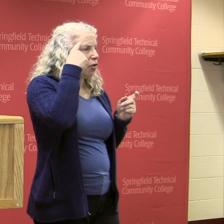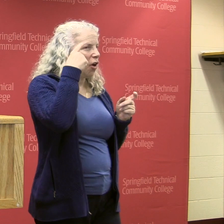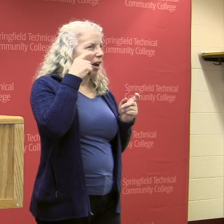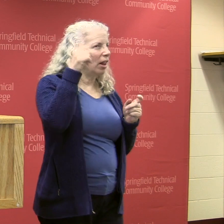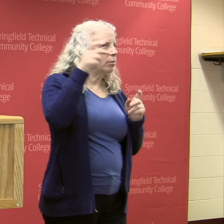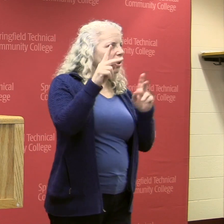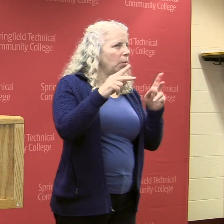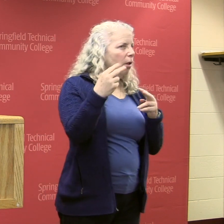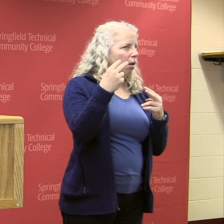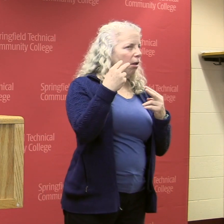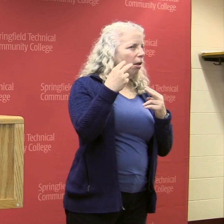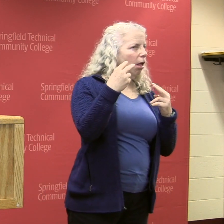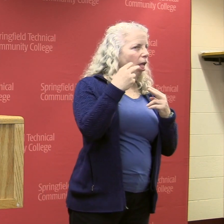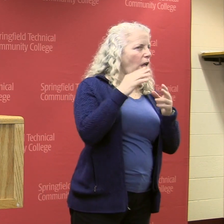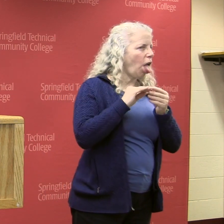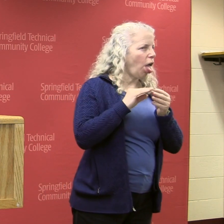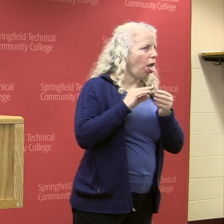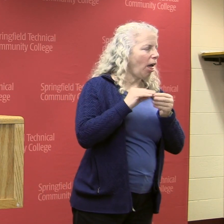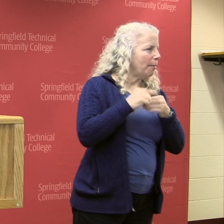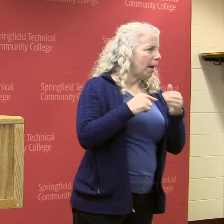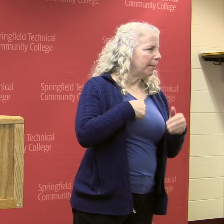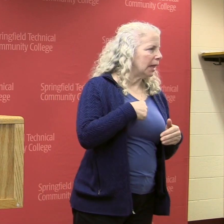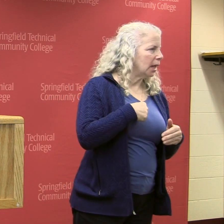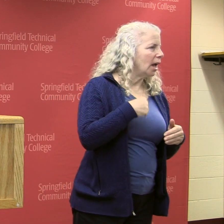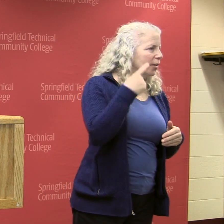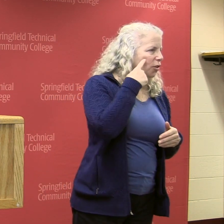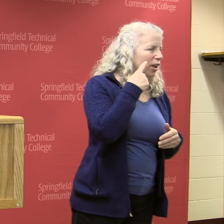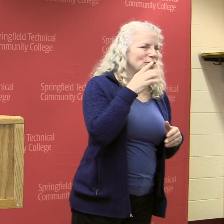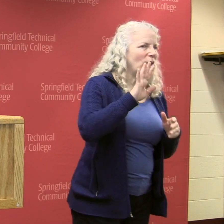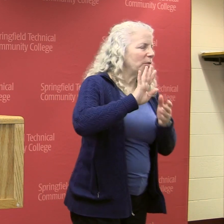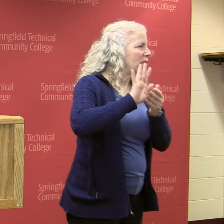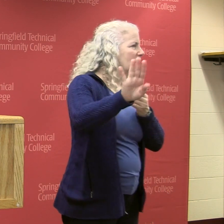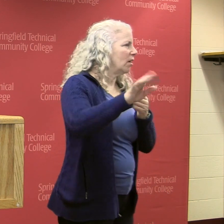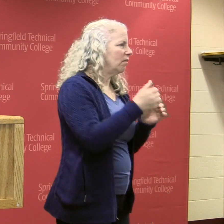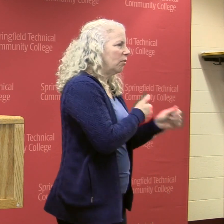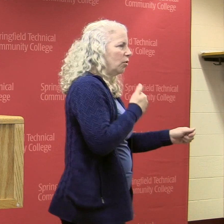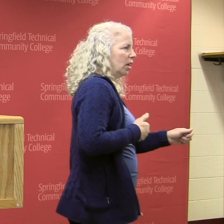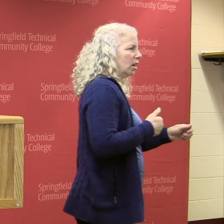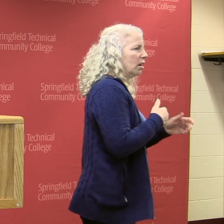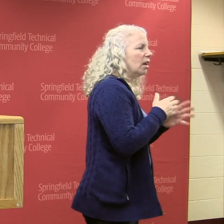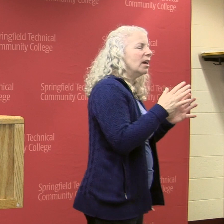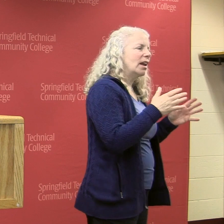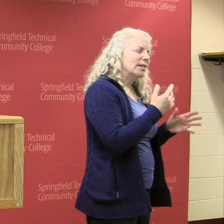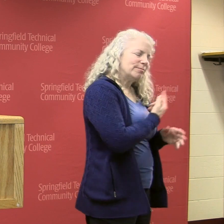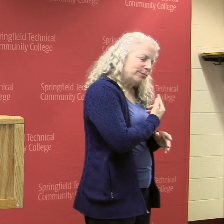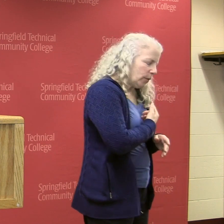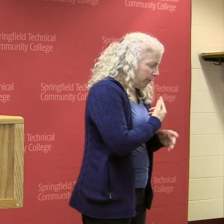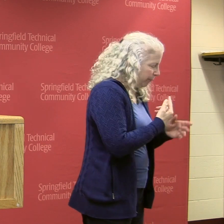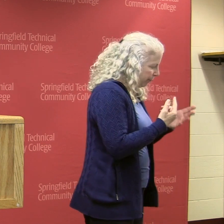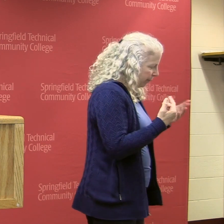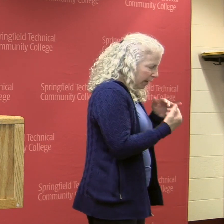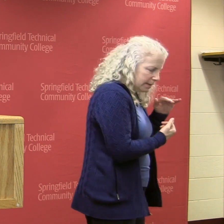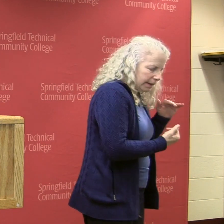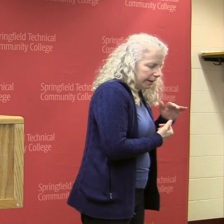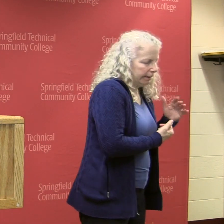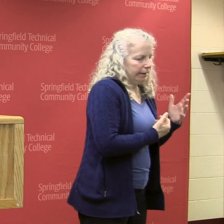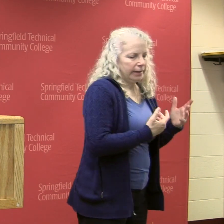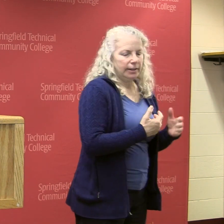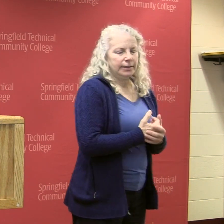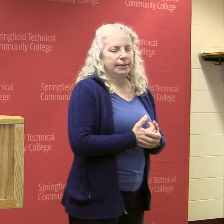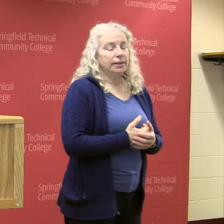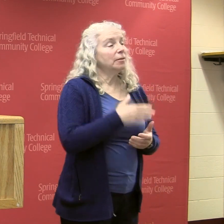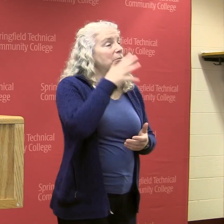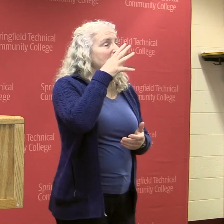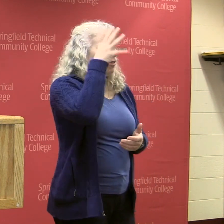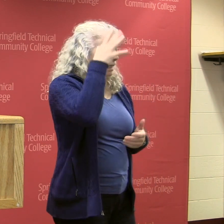staring and talking about me. I tried to isolate myself from other people. I kept to myself. My